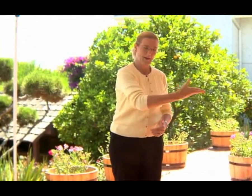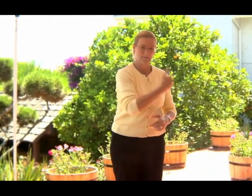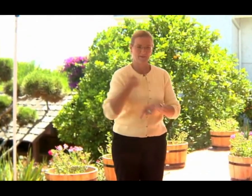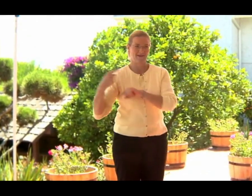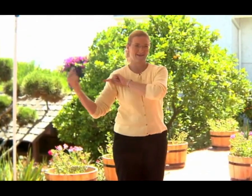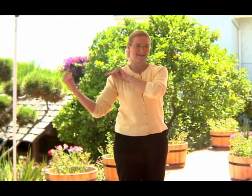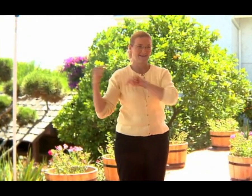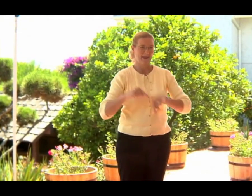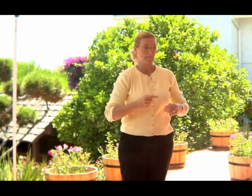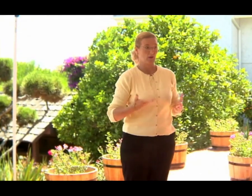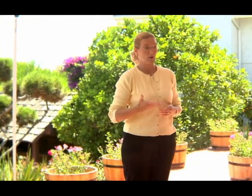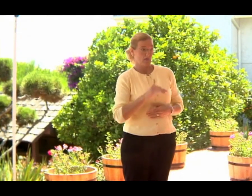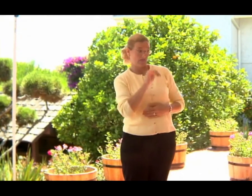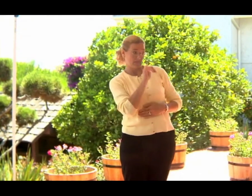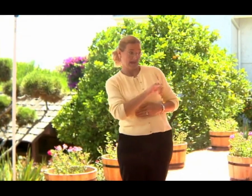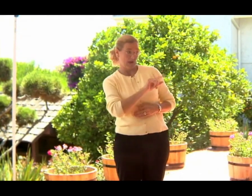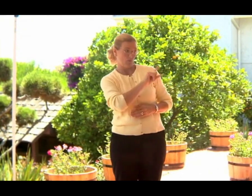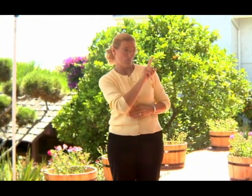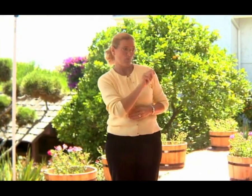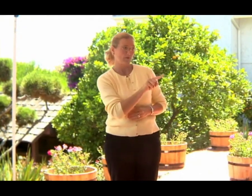Thanks for your kind introduction, Sherry.